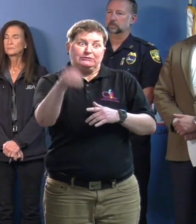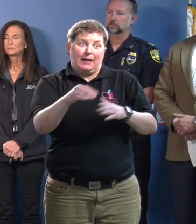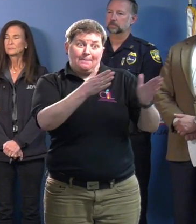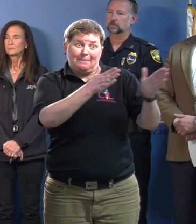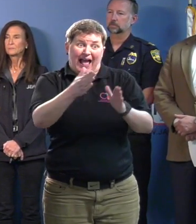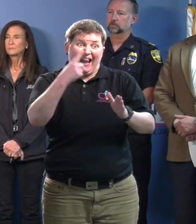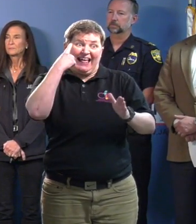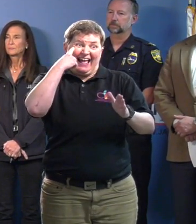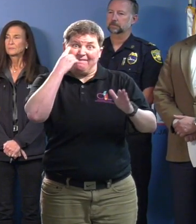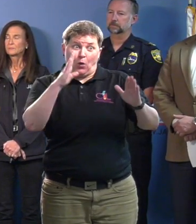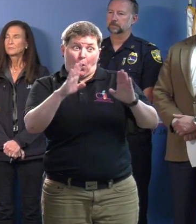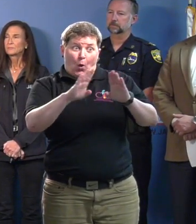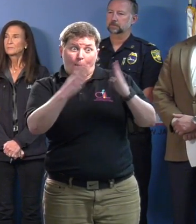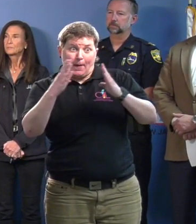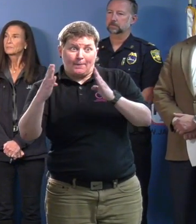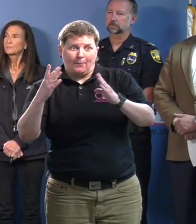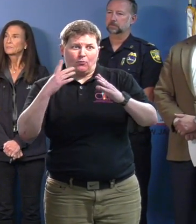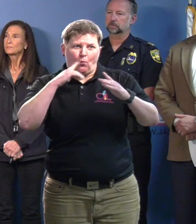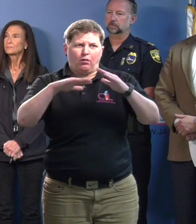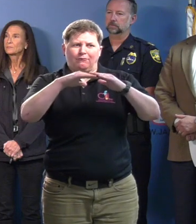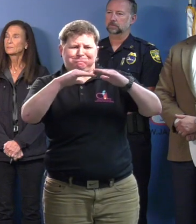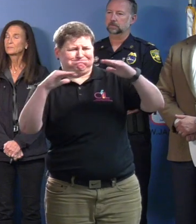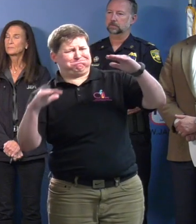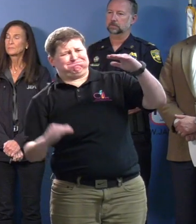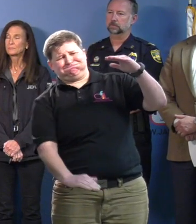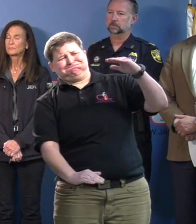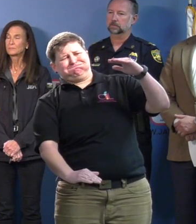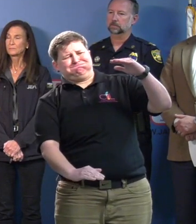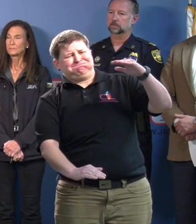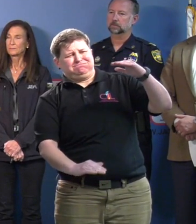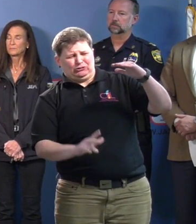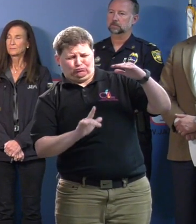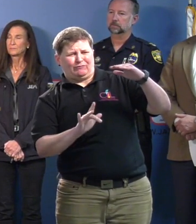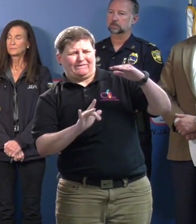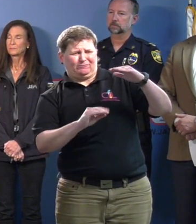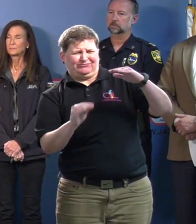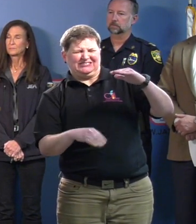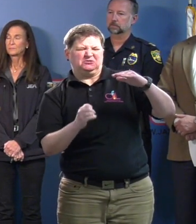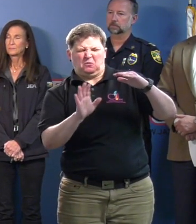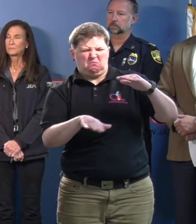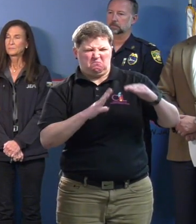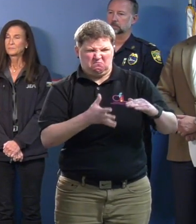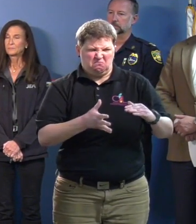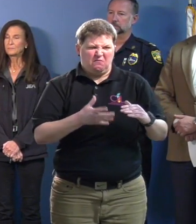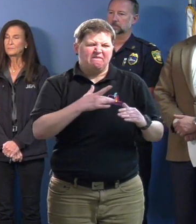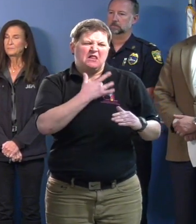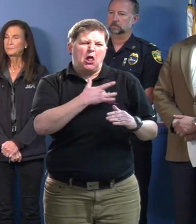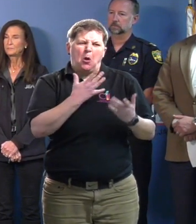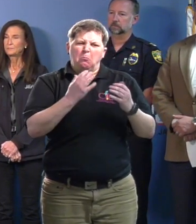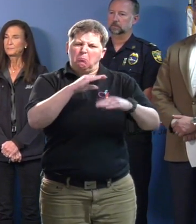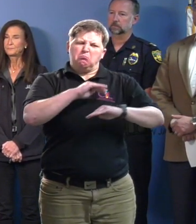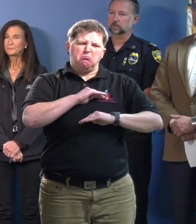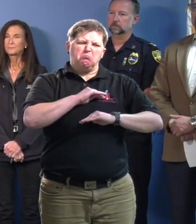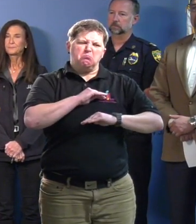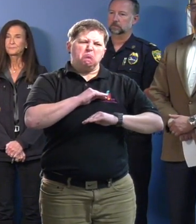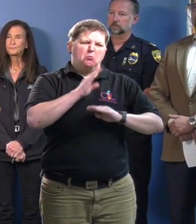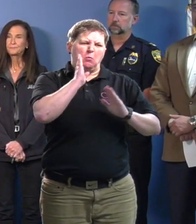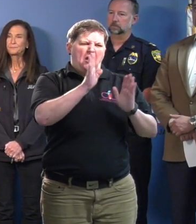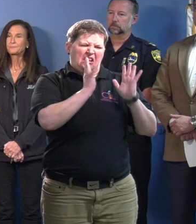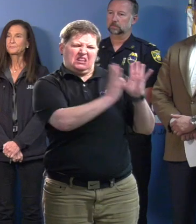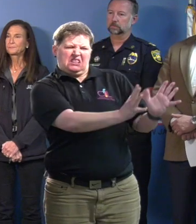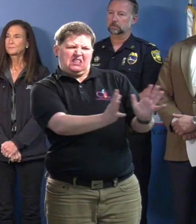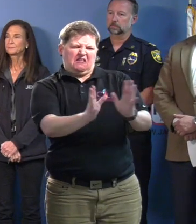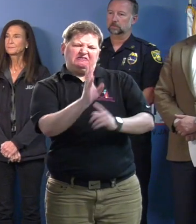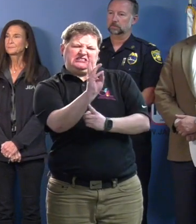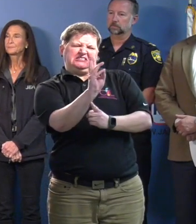opening additional shelters if there was need from folks that were coming in from other places. So we feel very good that we're not going to have to open additional shelters at